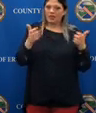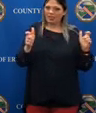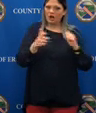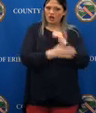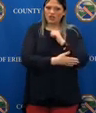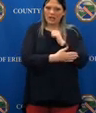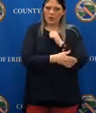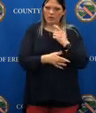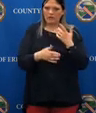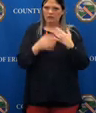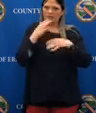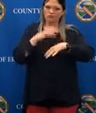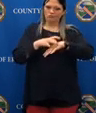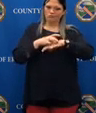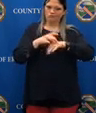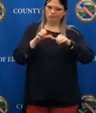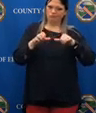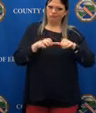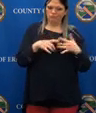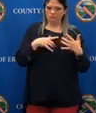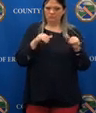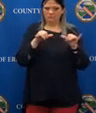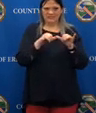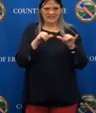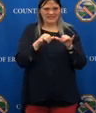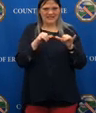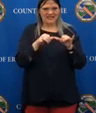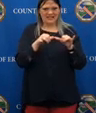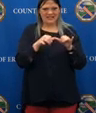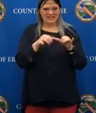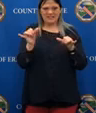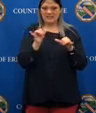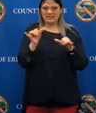county geographic-wise, size of the state of Rhode Island.